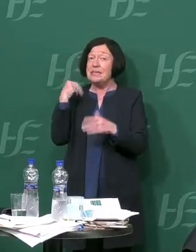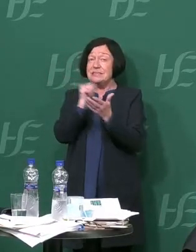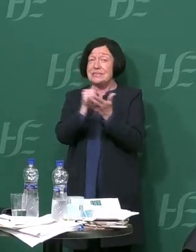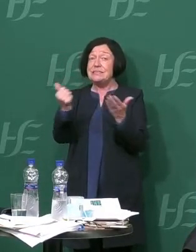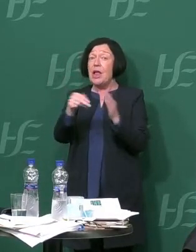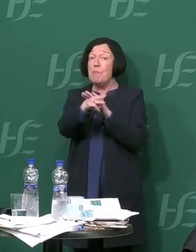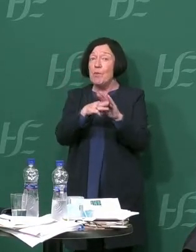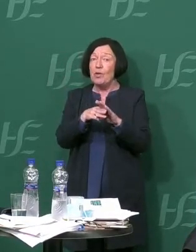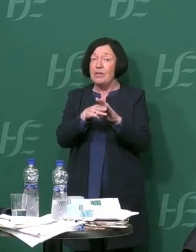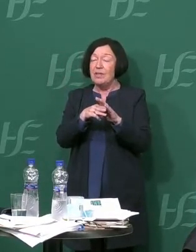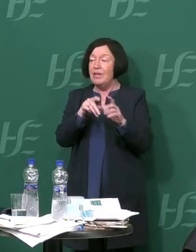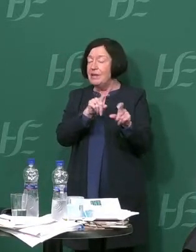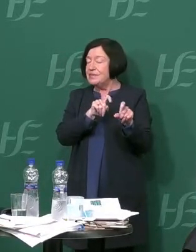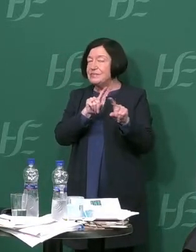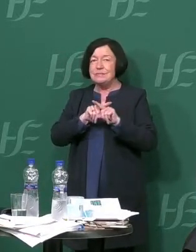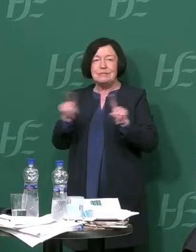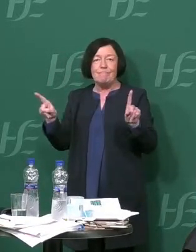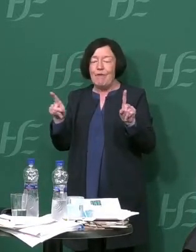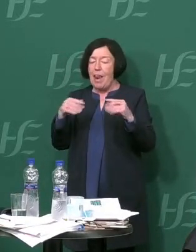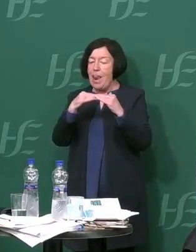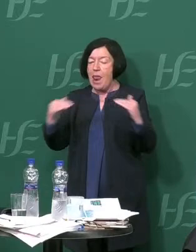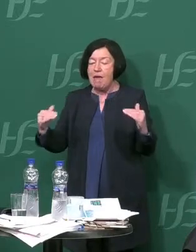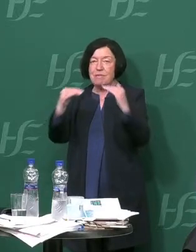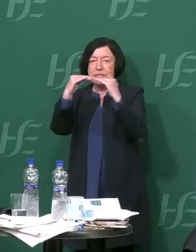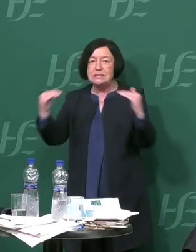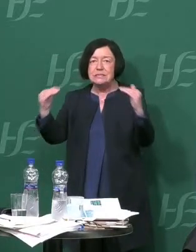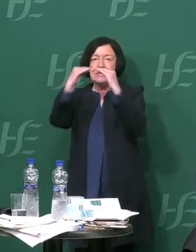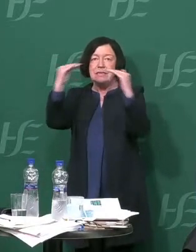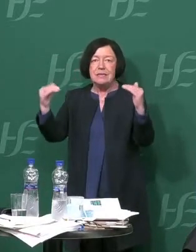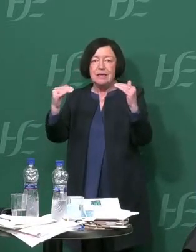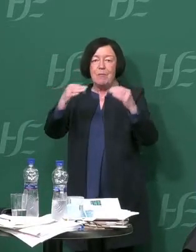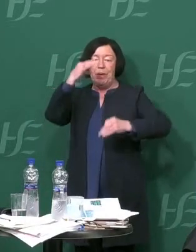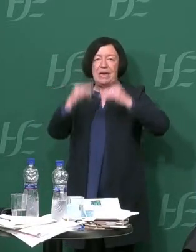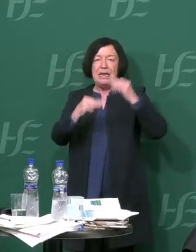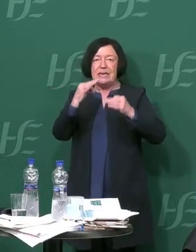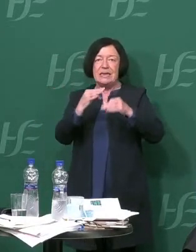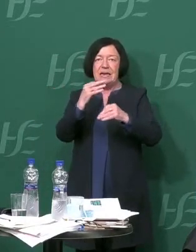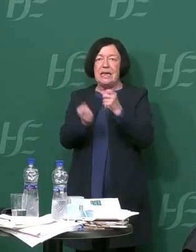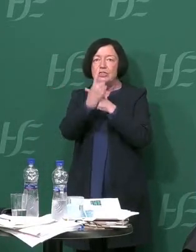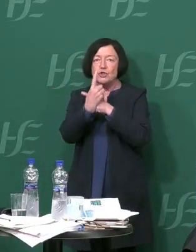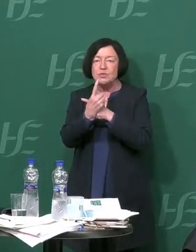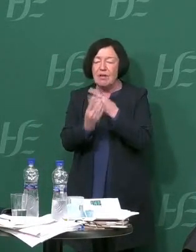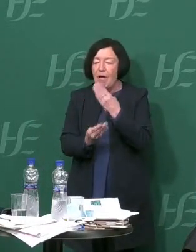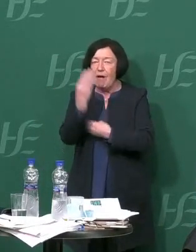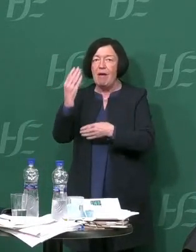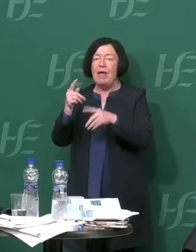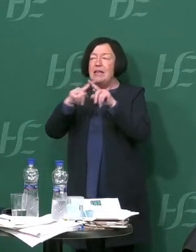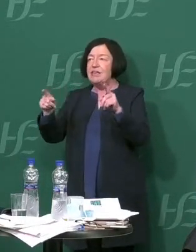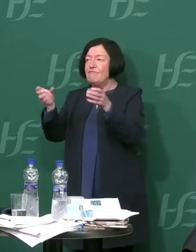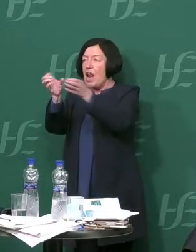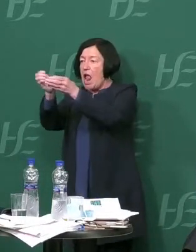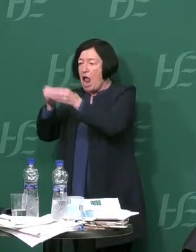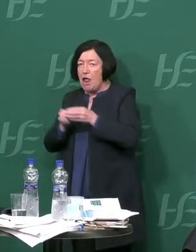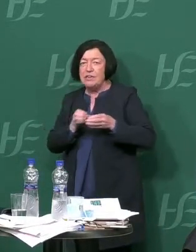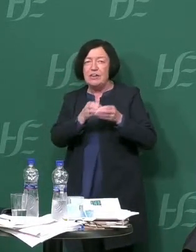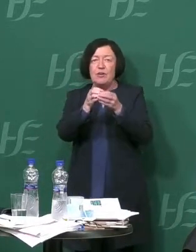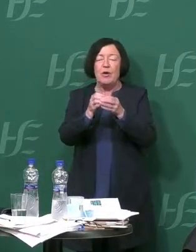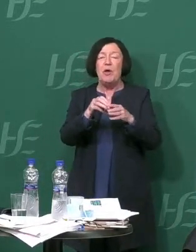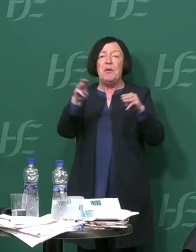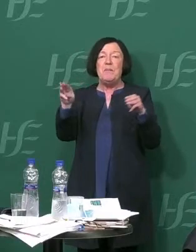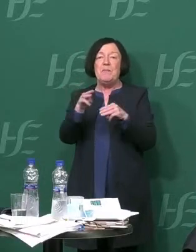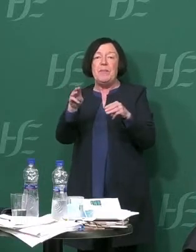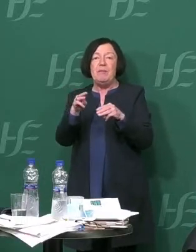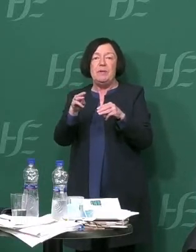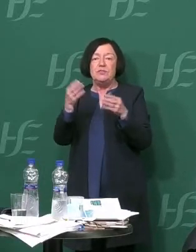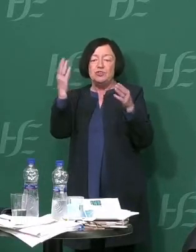months all different stages of political issues emerging, sector issues emerging, people's